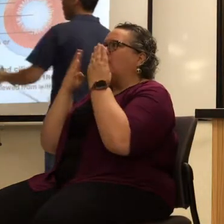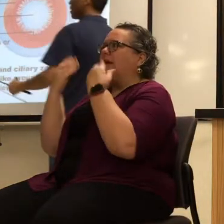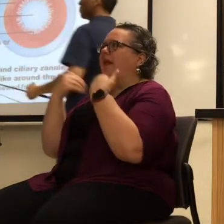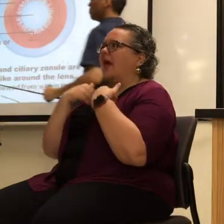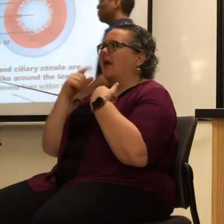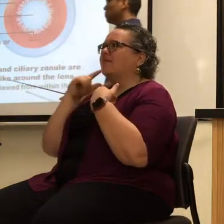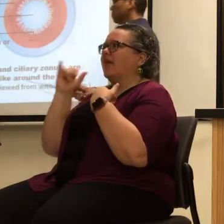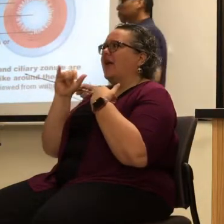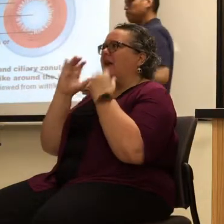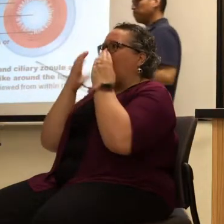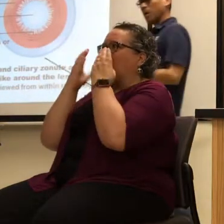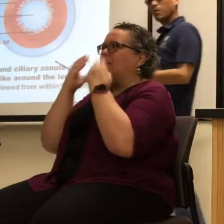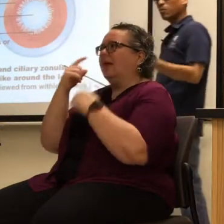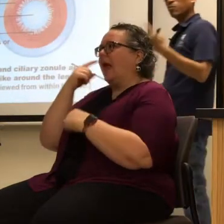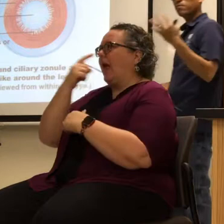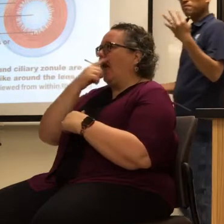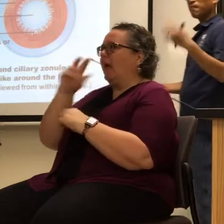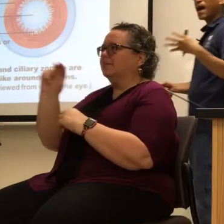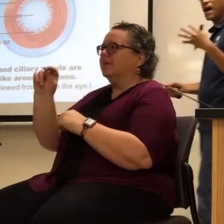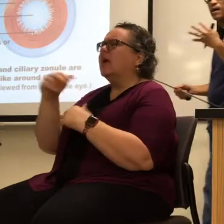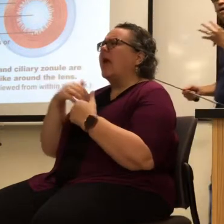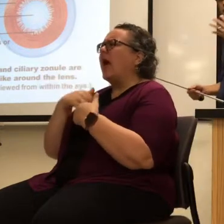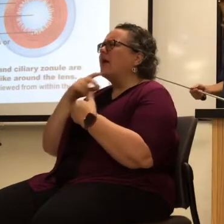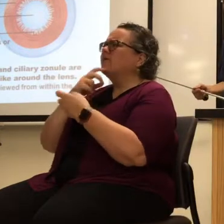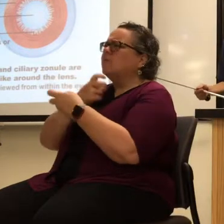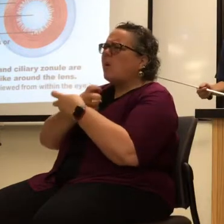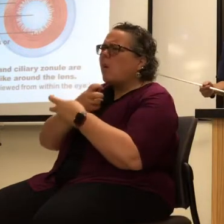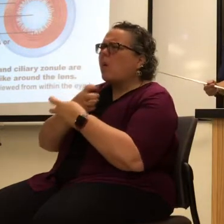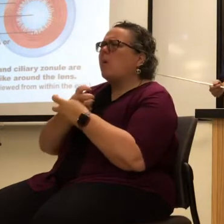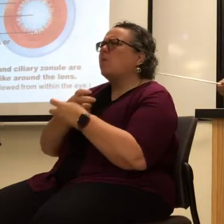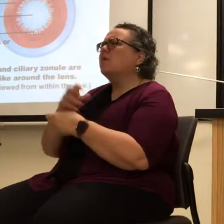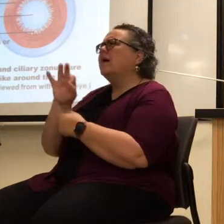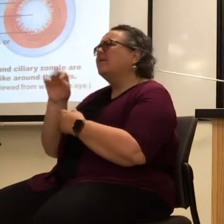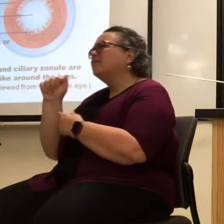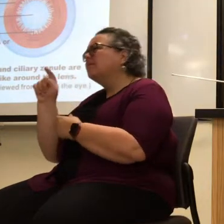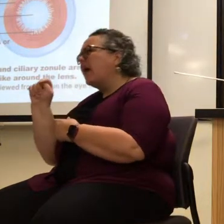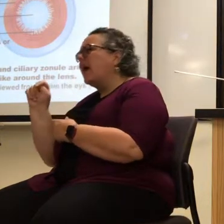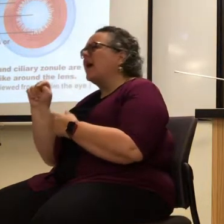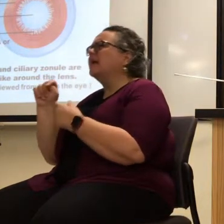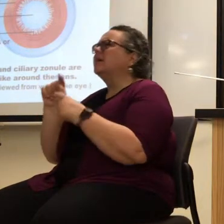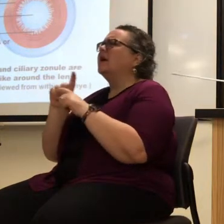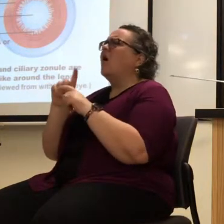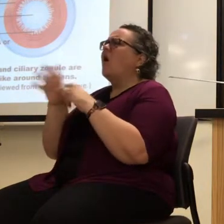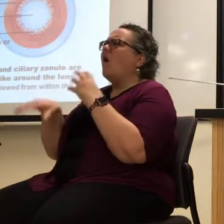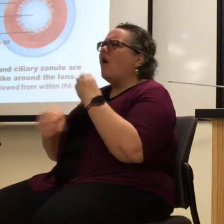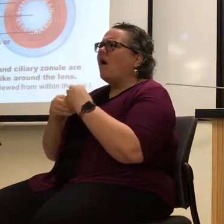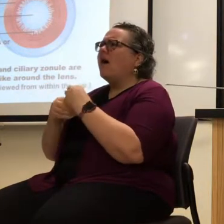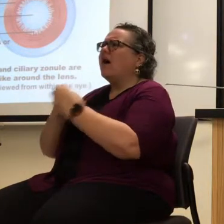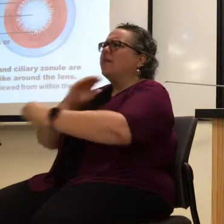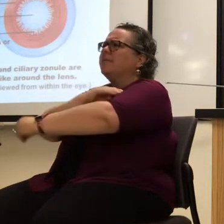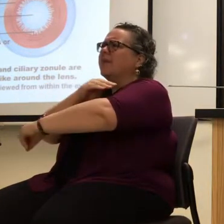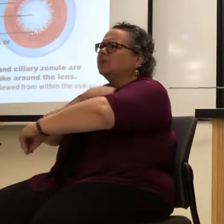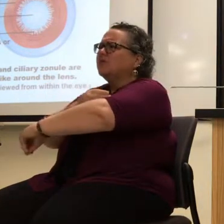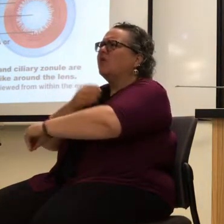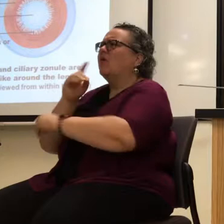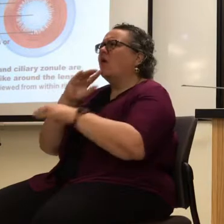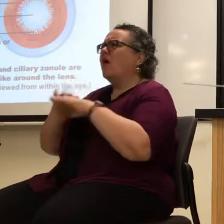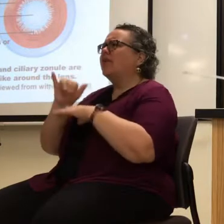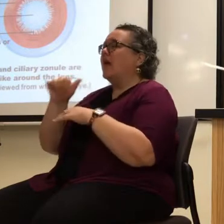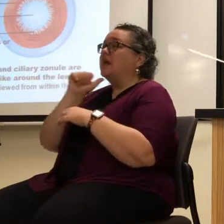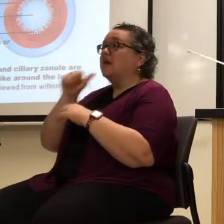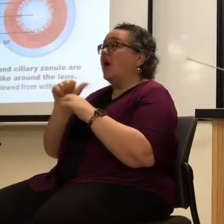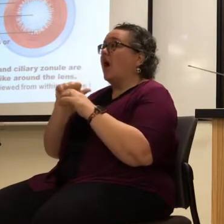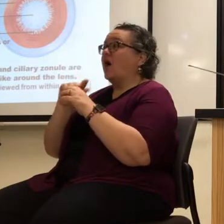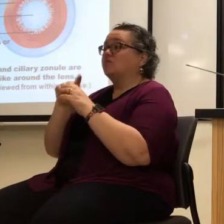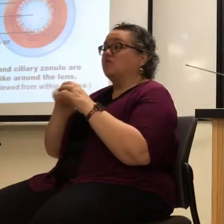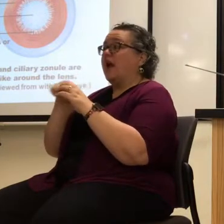It's got bone, fat, the extra ocular eye muscles are on it. It's not going to look like around anything. You